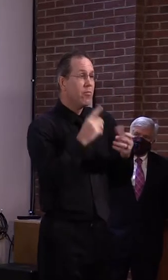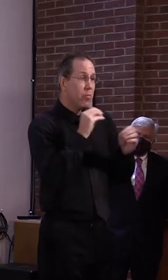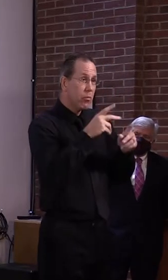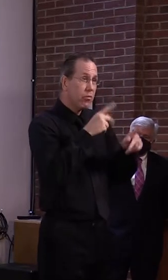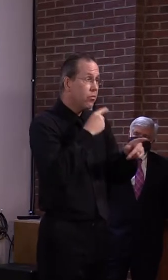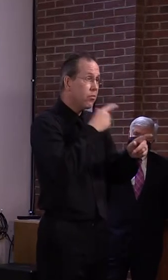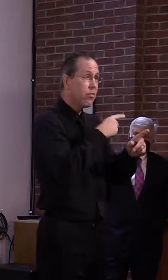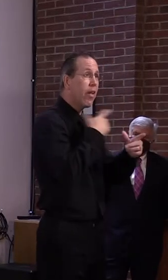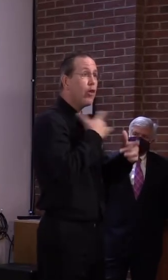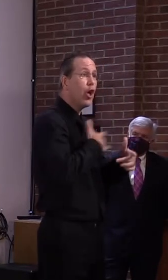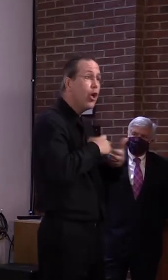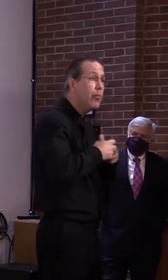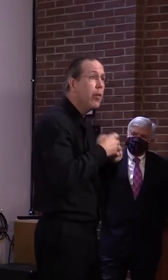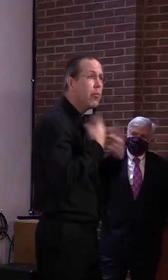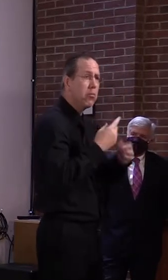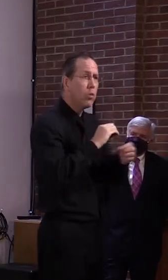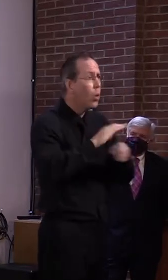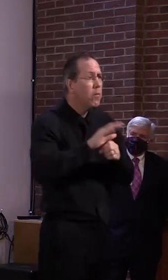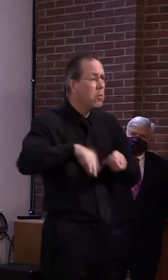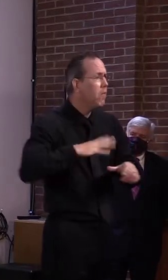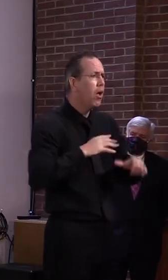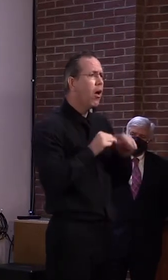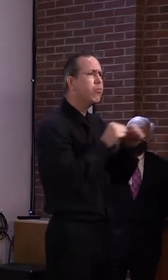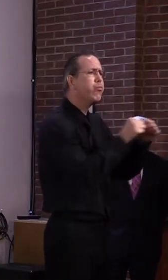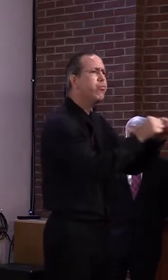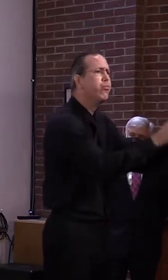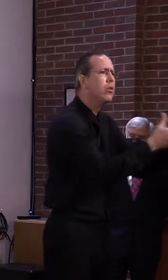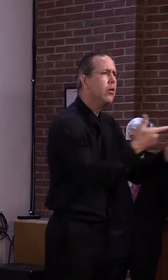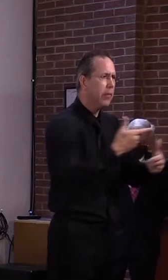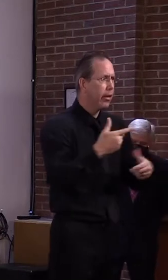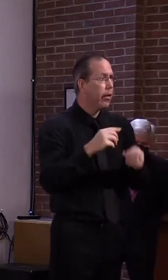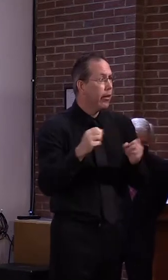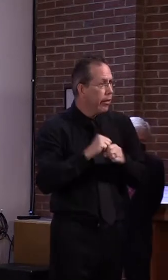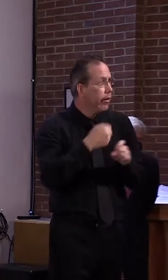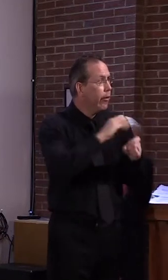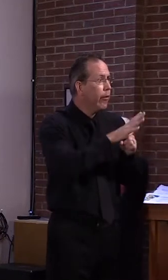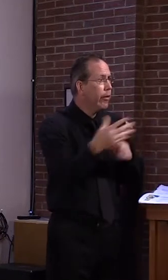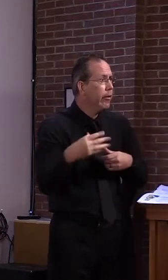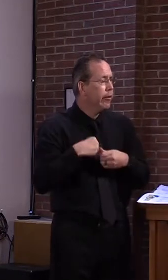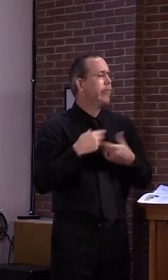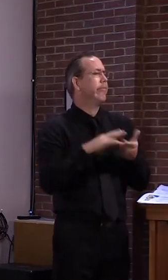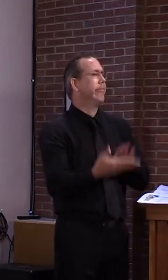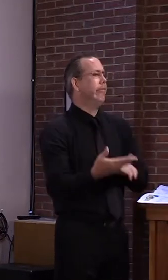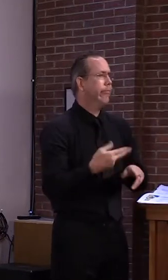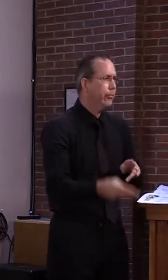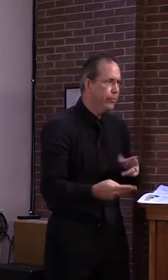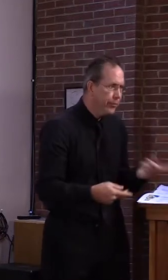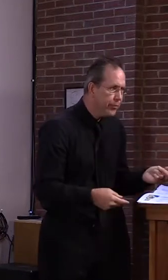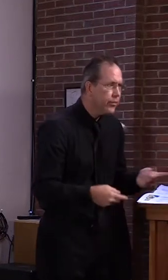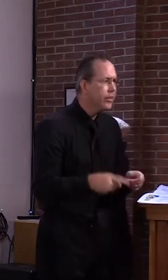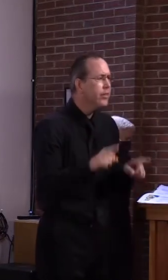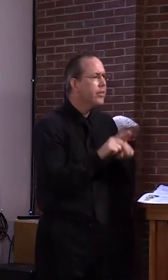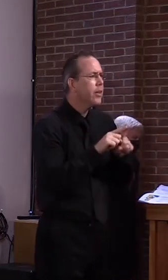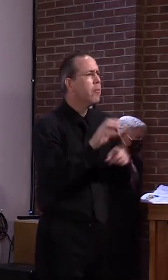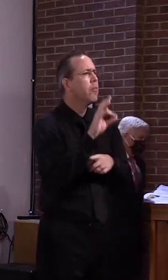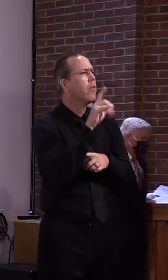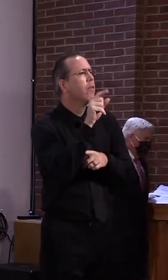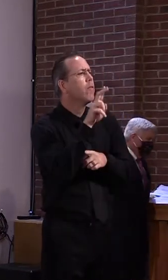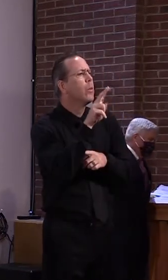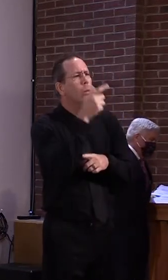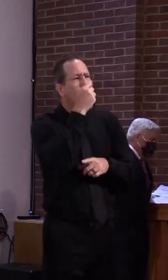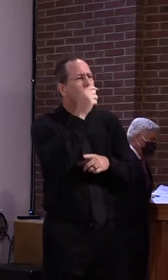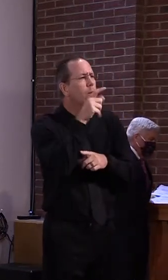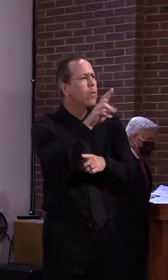kind of in a fragile balance, but they can go on for years in that balance. But if they happen to get the flu, it can be overwhelming to